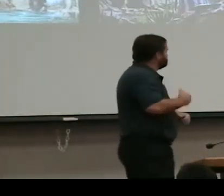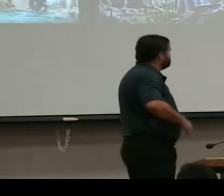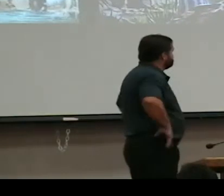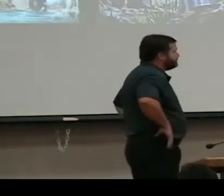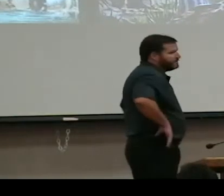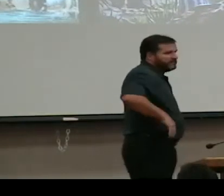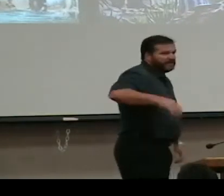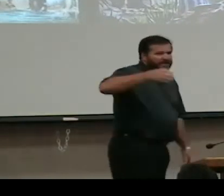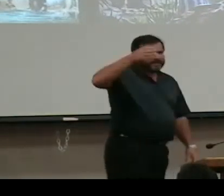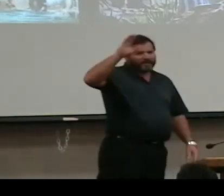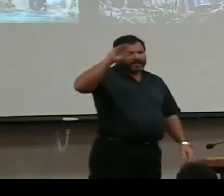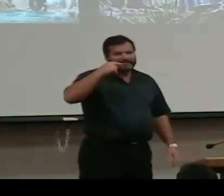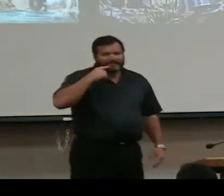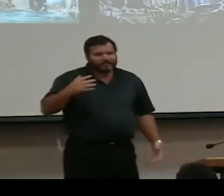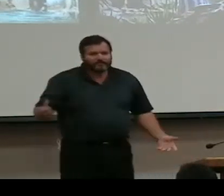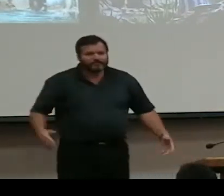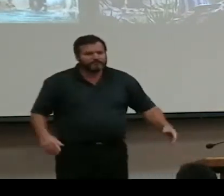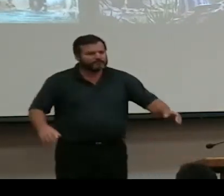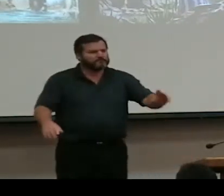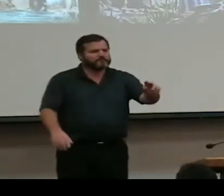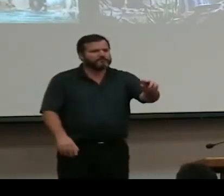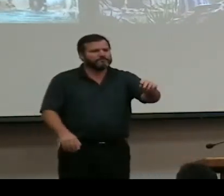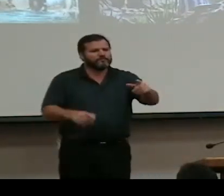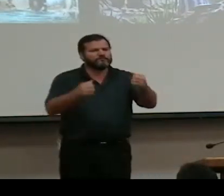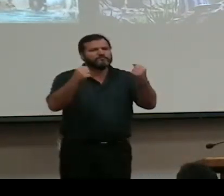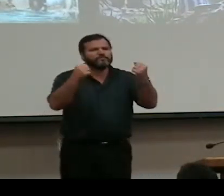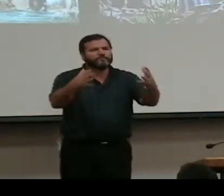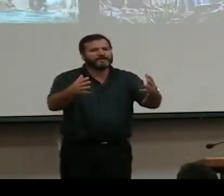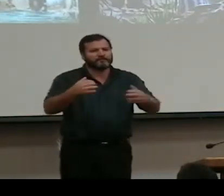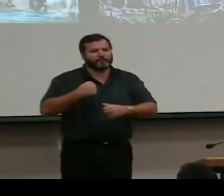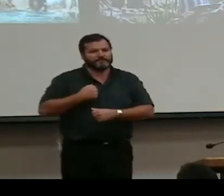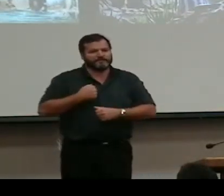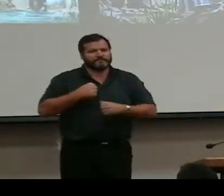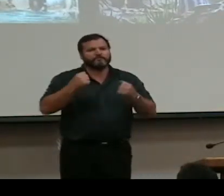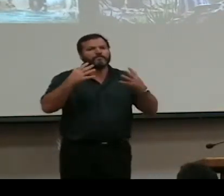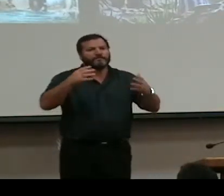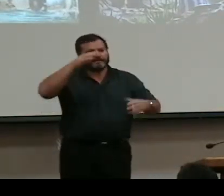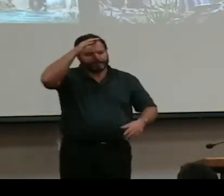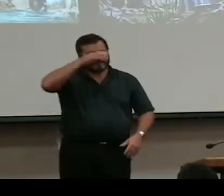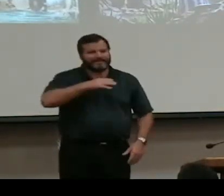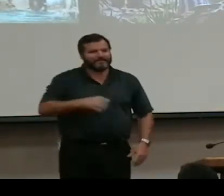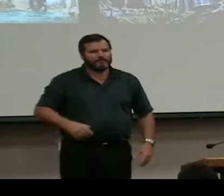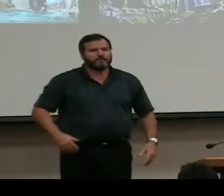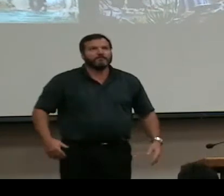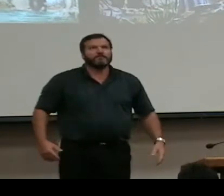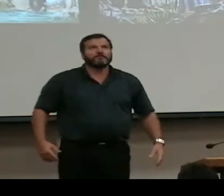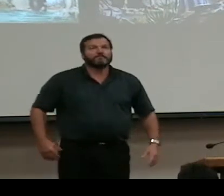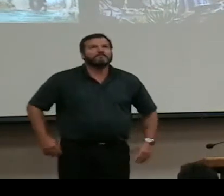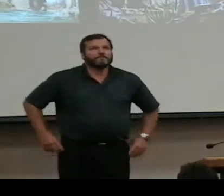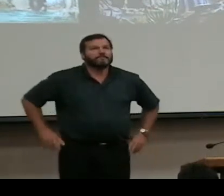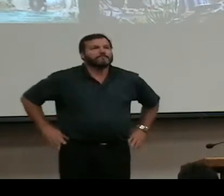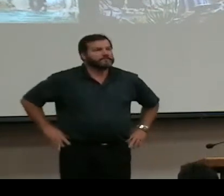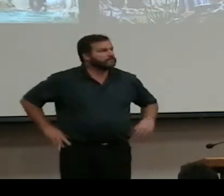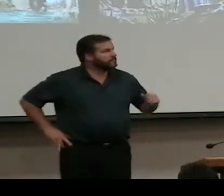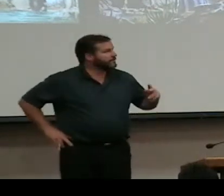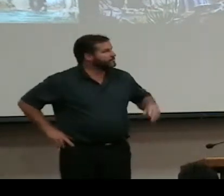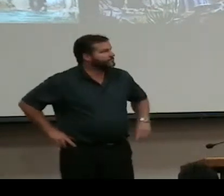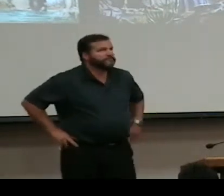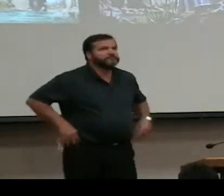Do we have enough soldiers? God says, you have too many soldiers, too many. Oh,